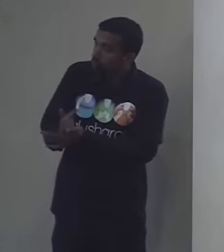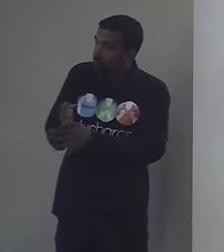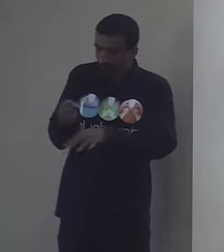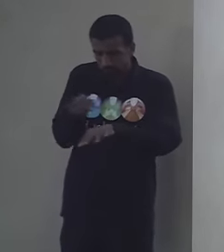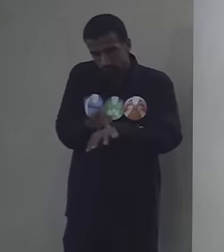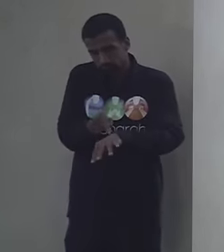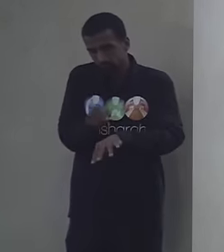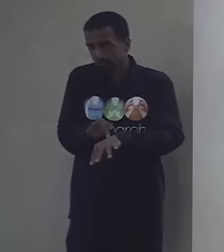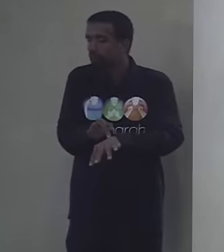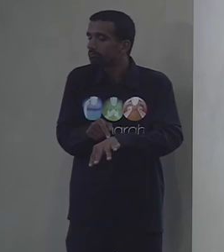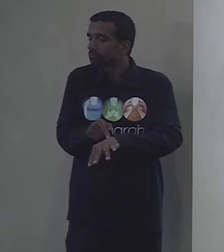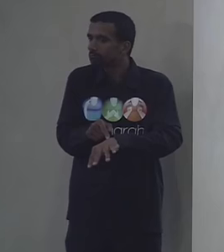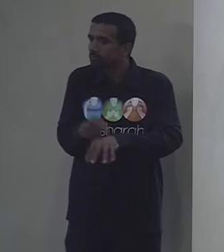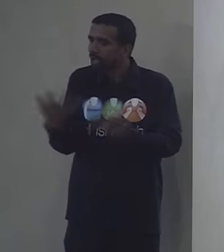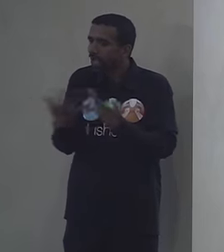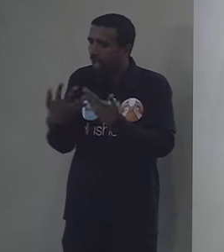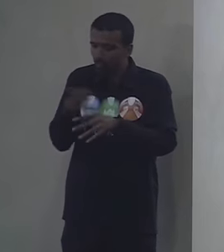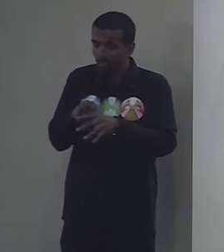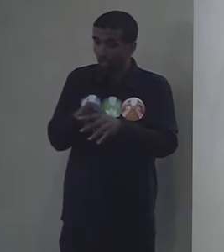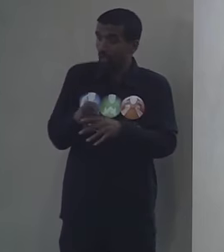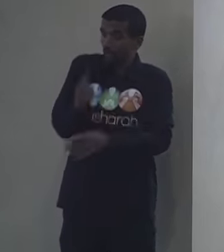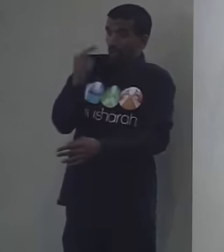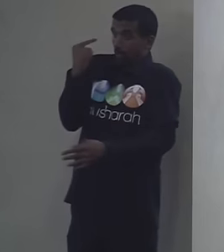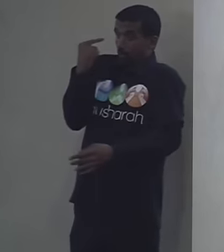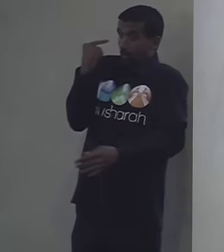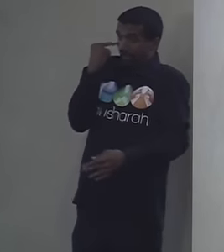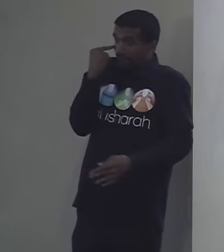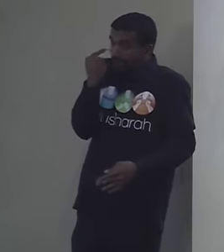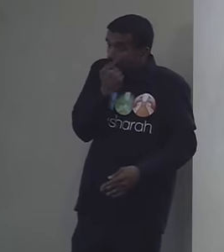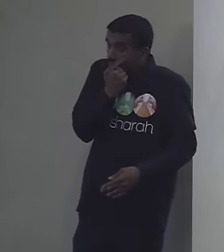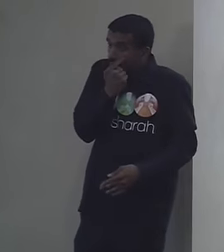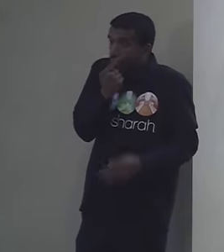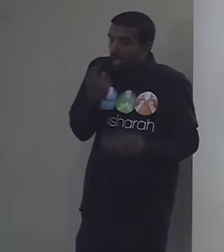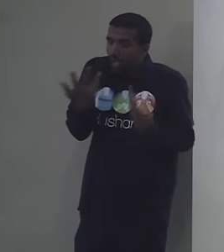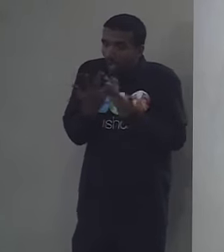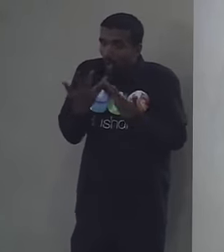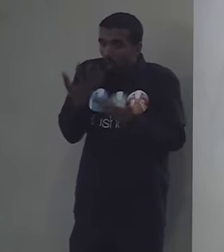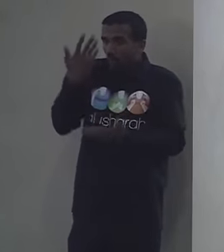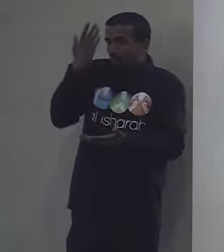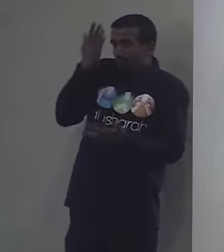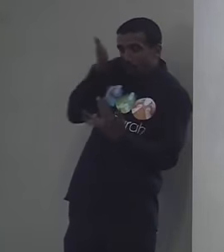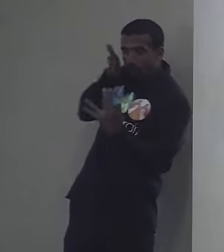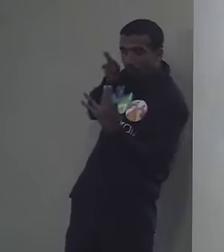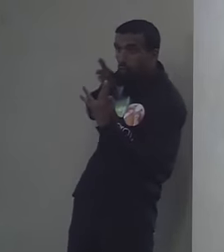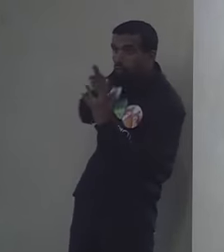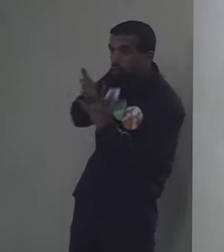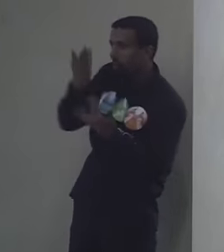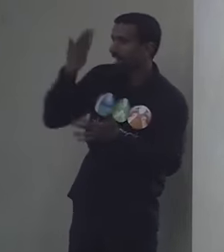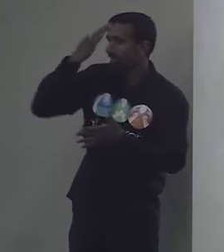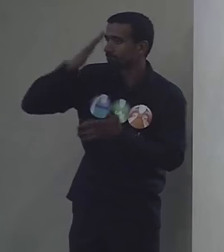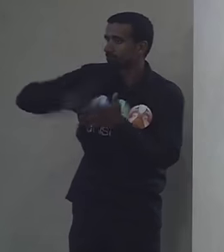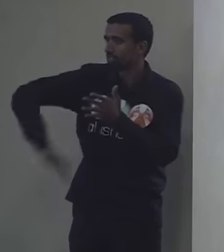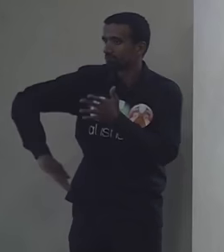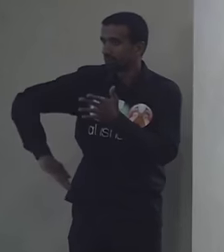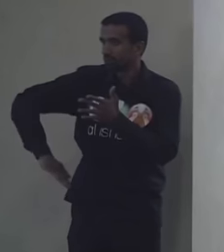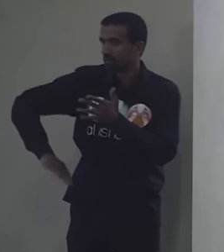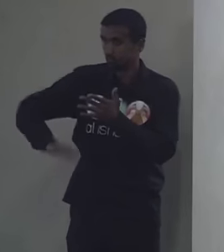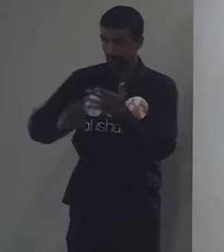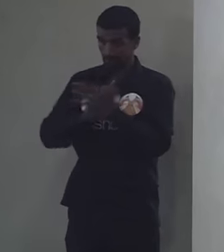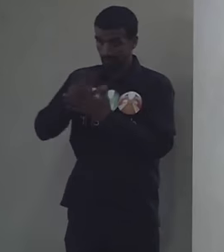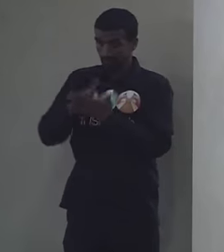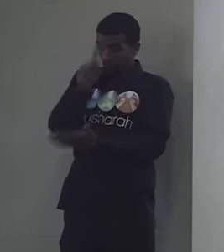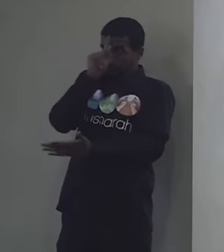on experience. It became something very real for you. You know what's amazing about haqqul yaqeen? Allah